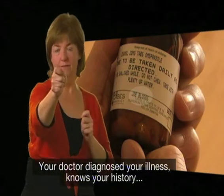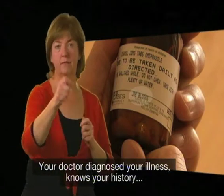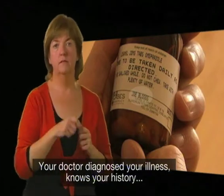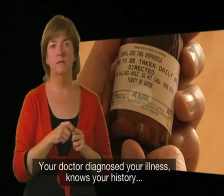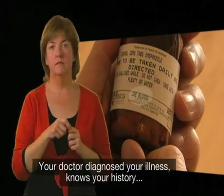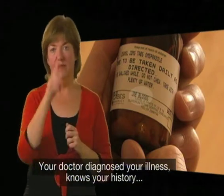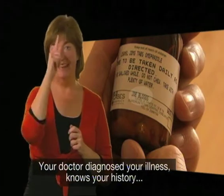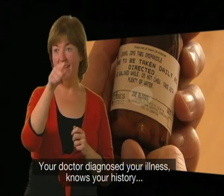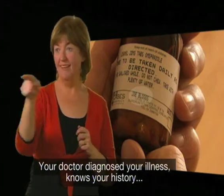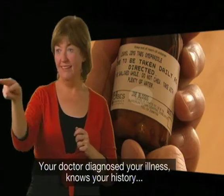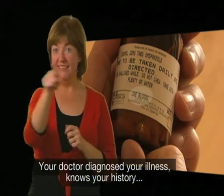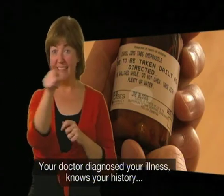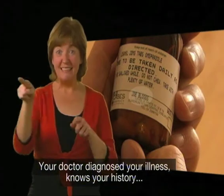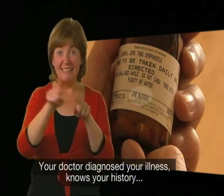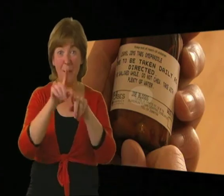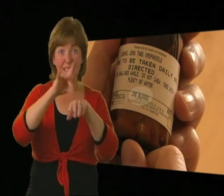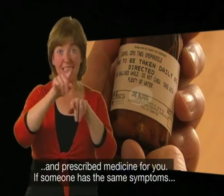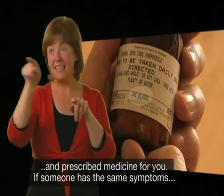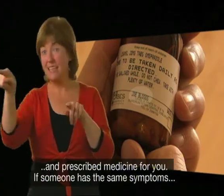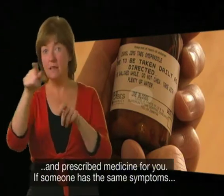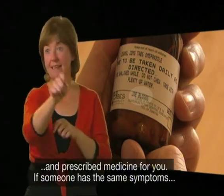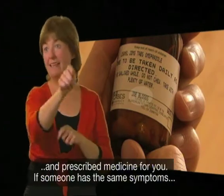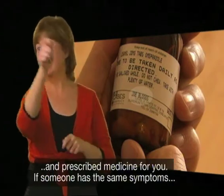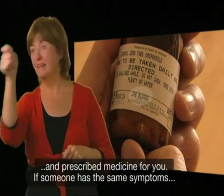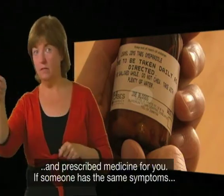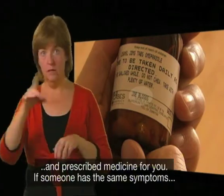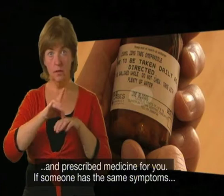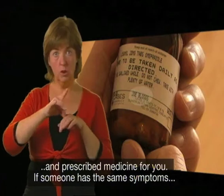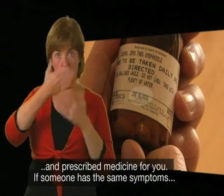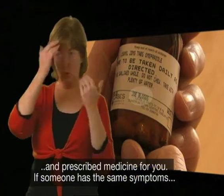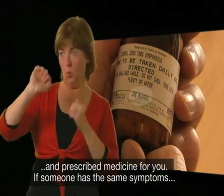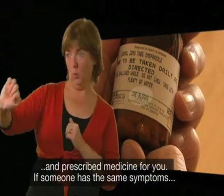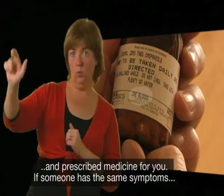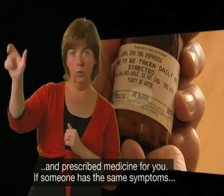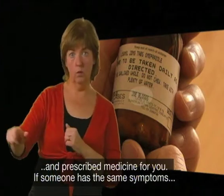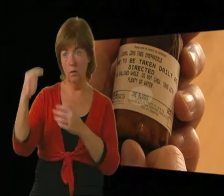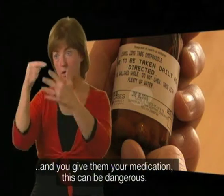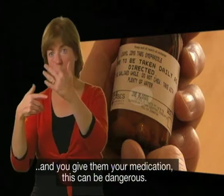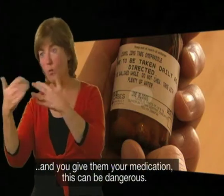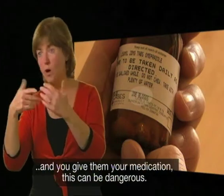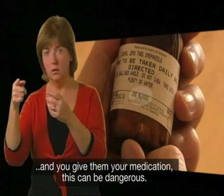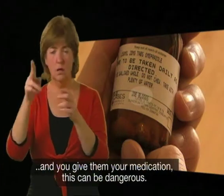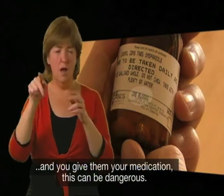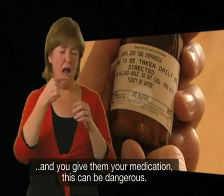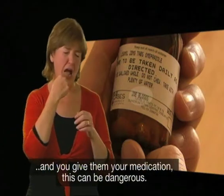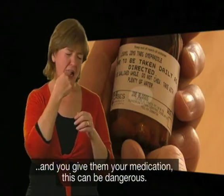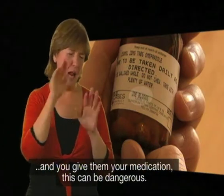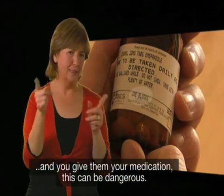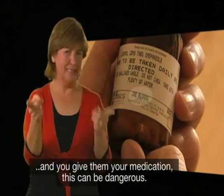your history and has prescribed the medicine for you. If someone else you know appears to have the same symptoms and you give them your medication, this can be extremely dangerous.